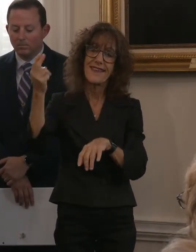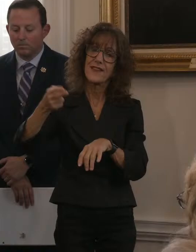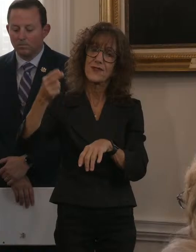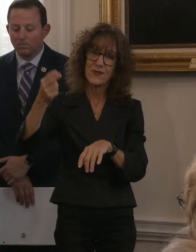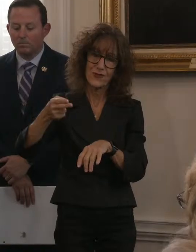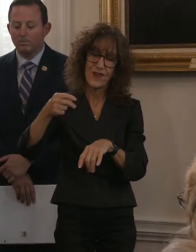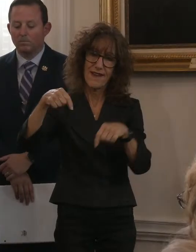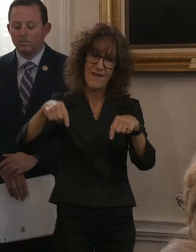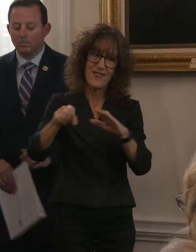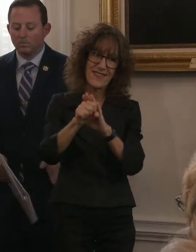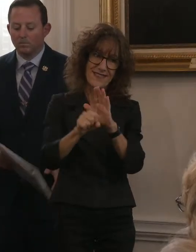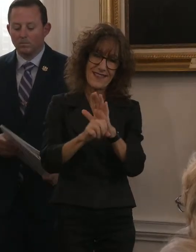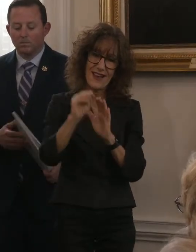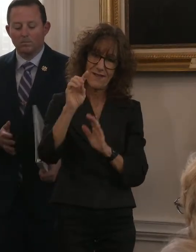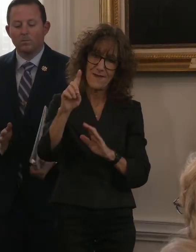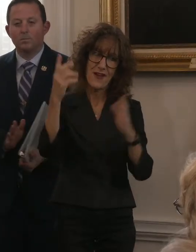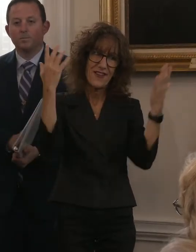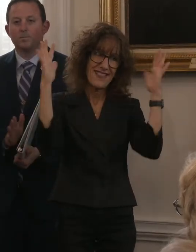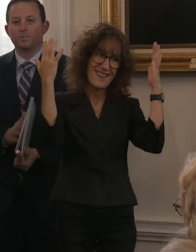of this state.